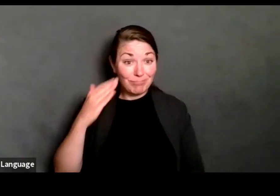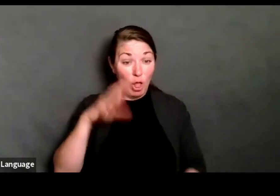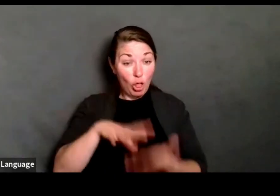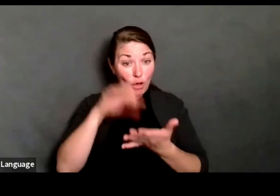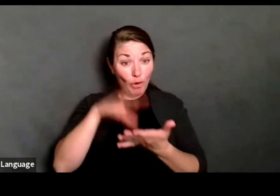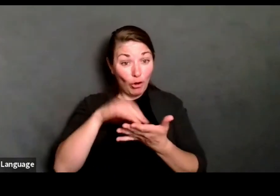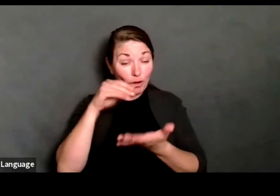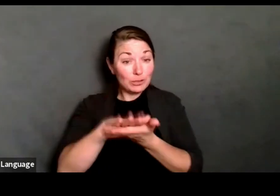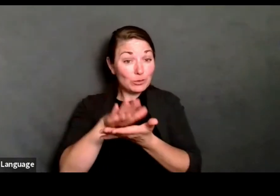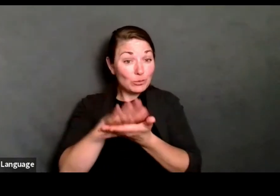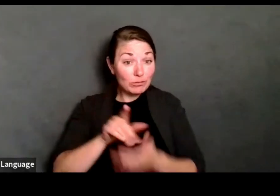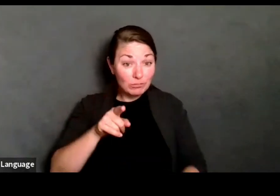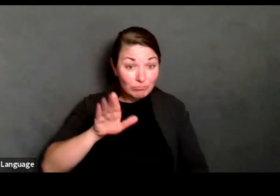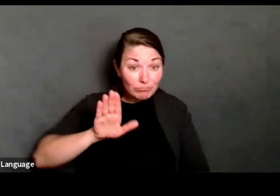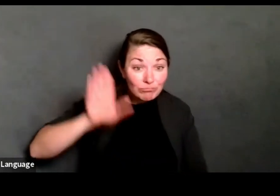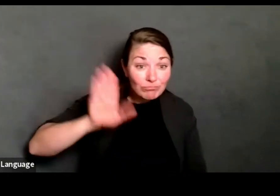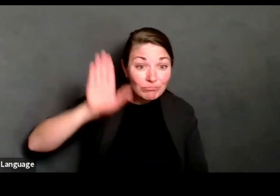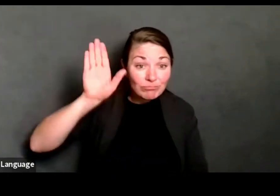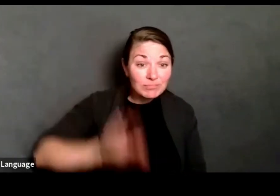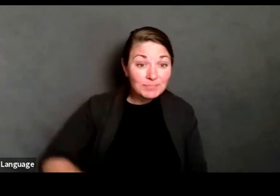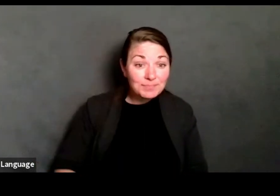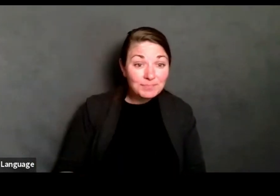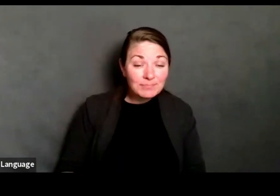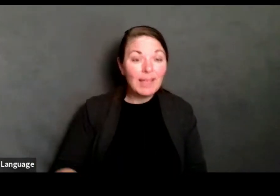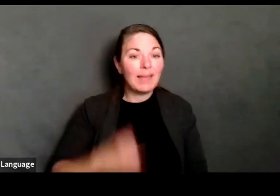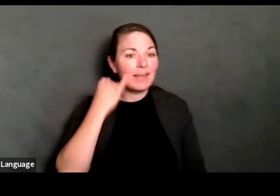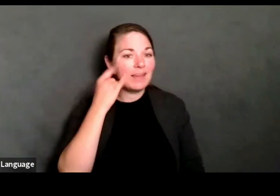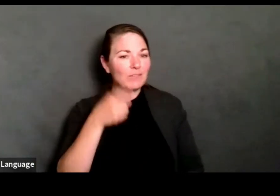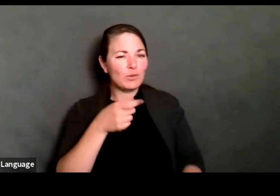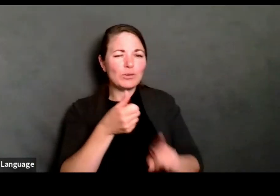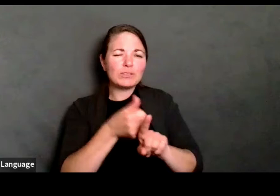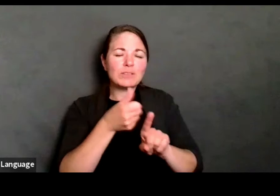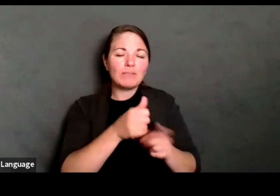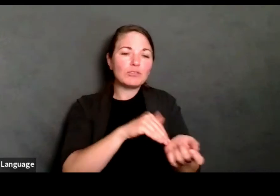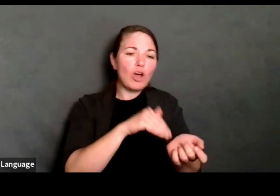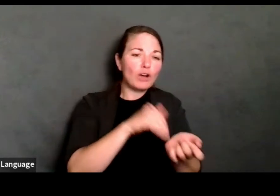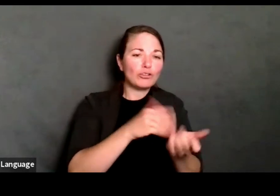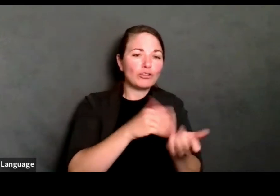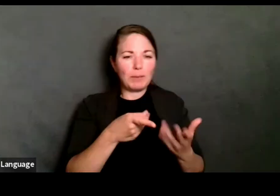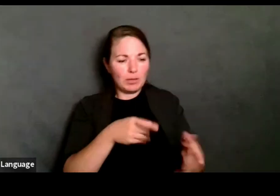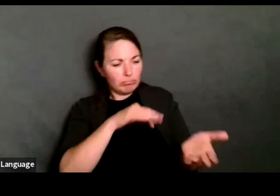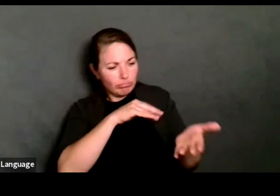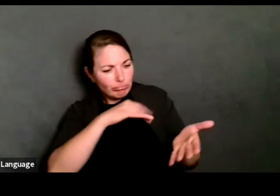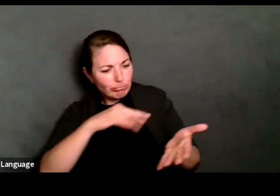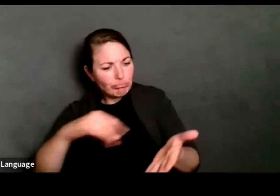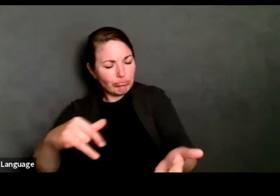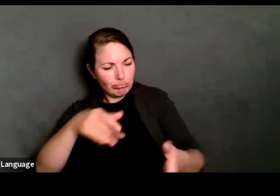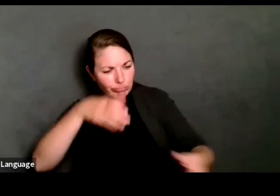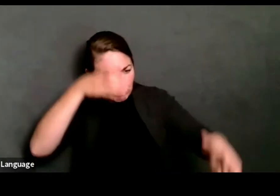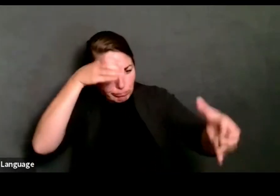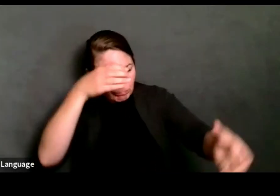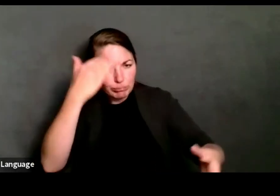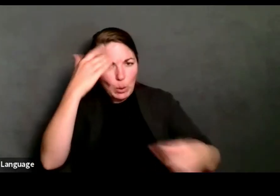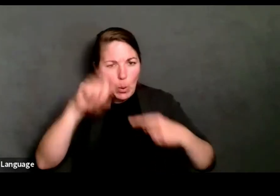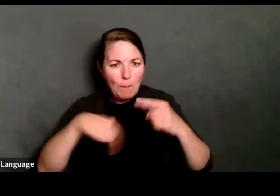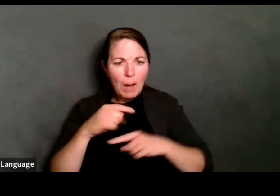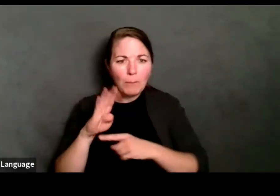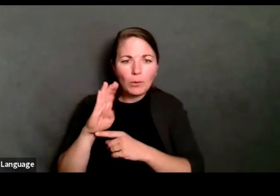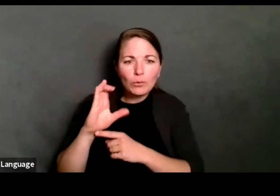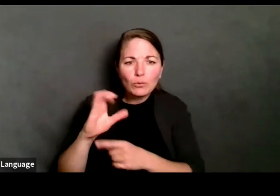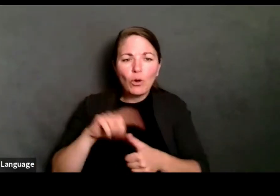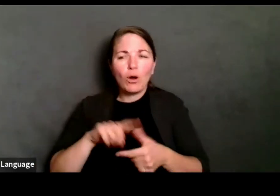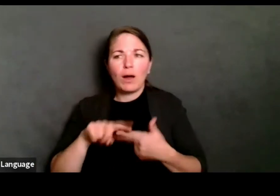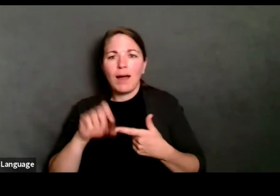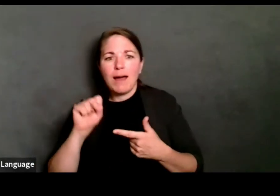your hand. Maybe you feel really confident in your knowledge of sex, reproductive biology, birth control options, sexually transmitted